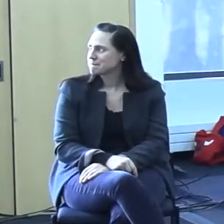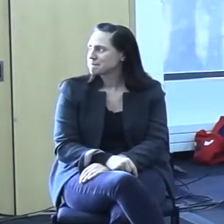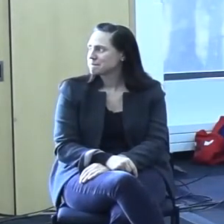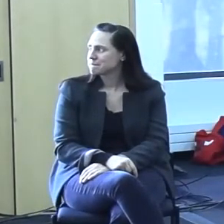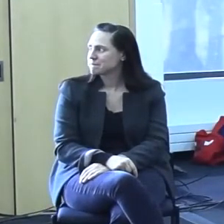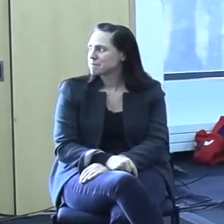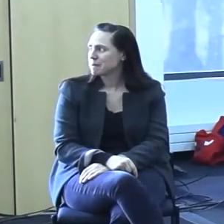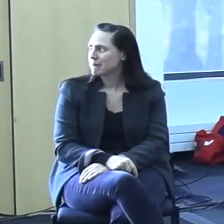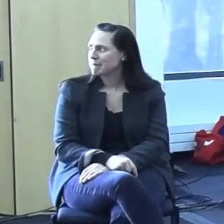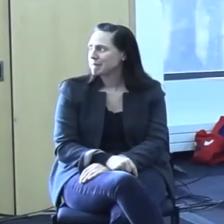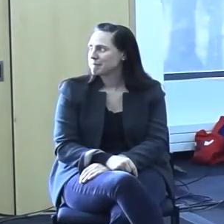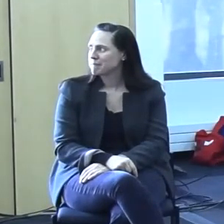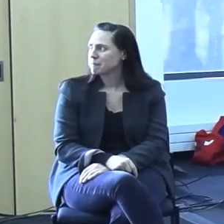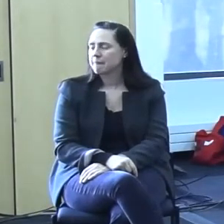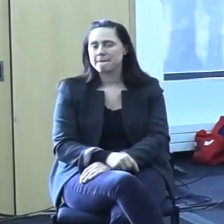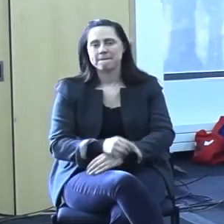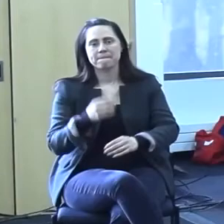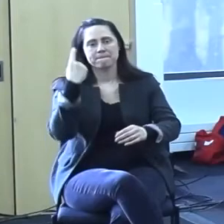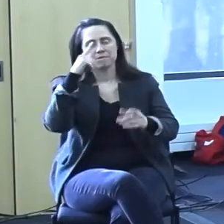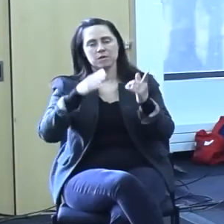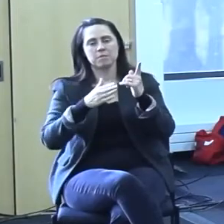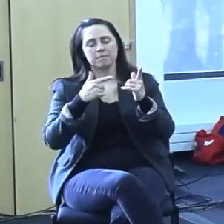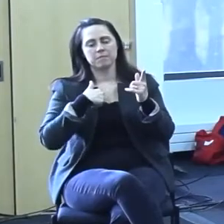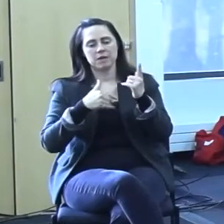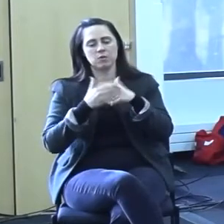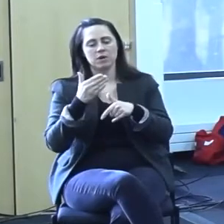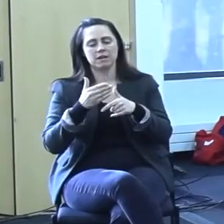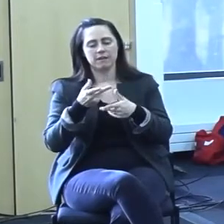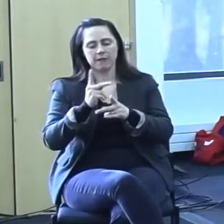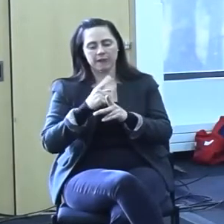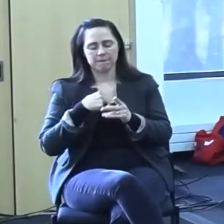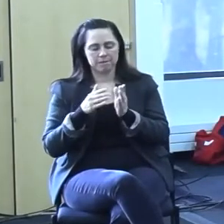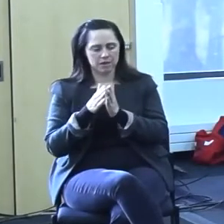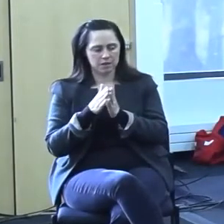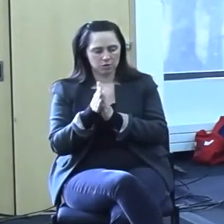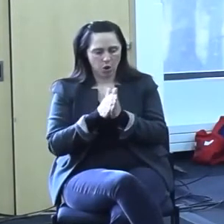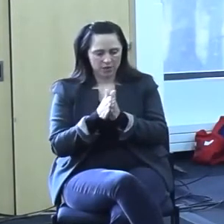Well, for me, what keeps me going is